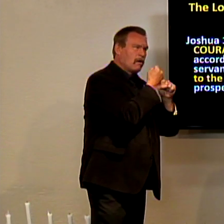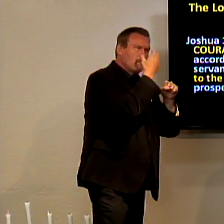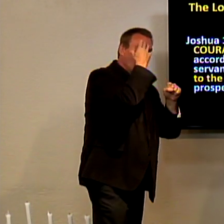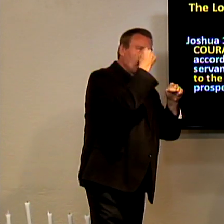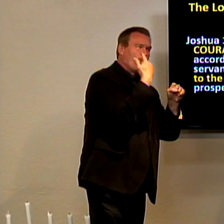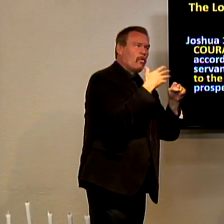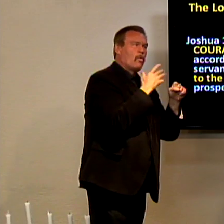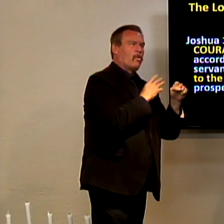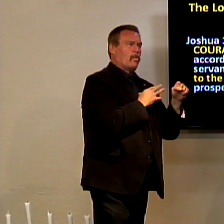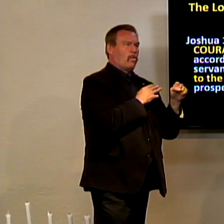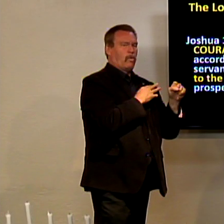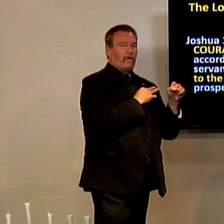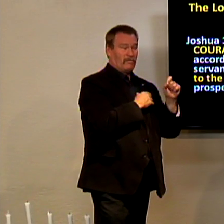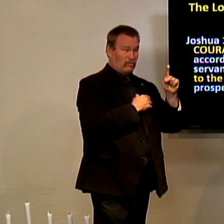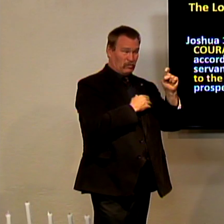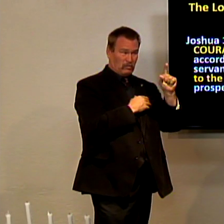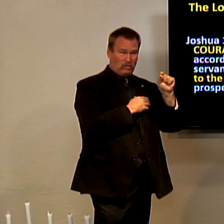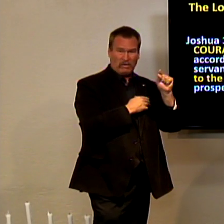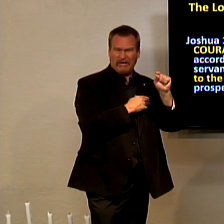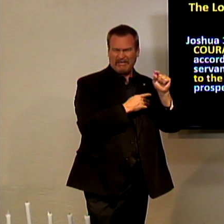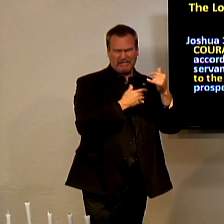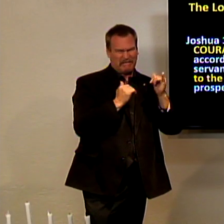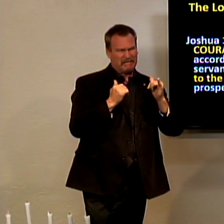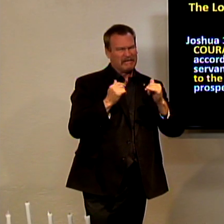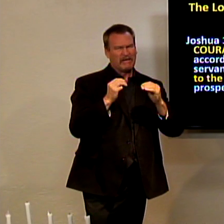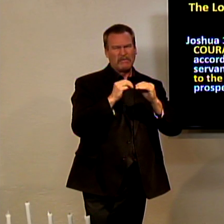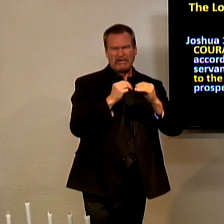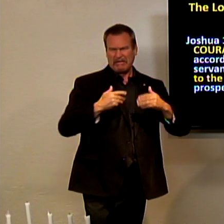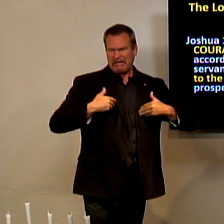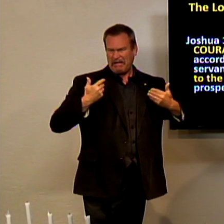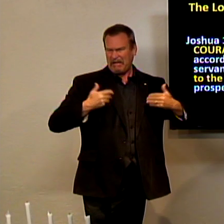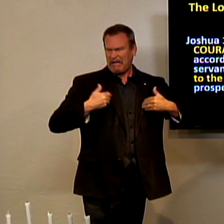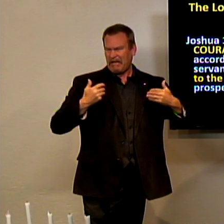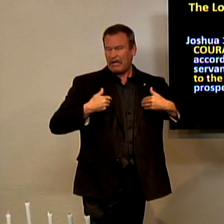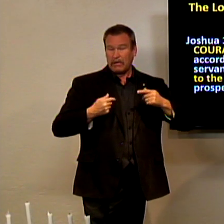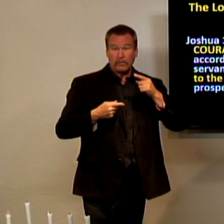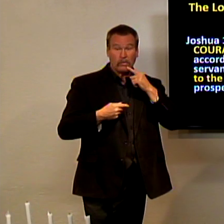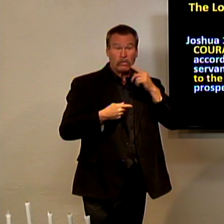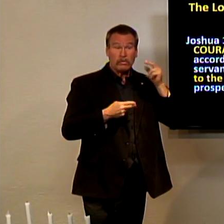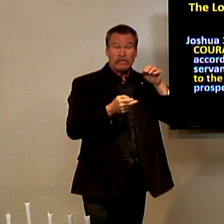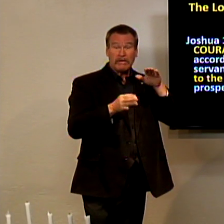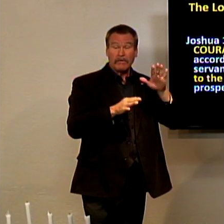And God didn't want the Jews to... He was 120 years old.